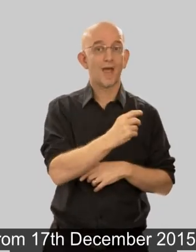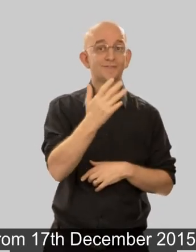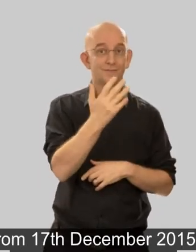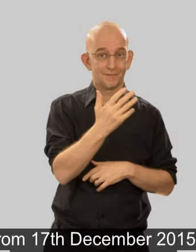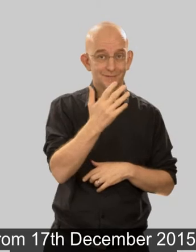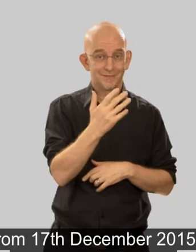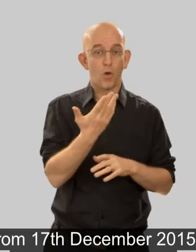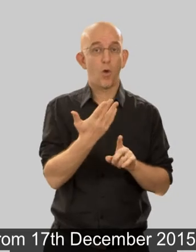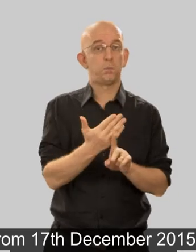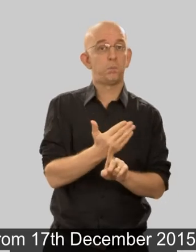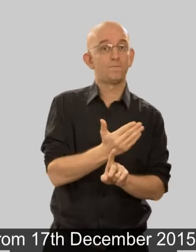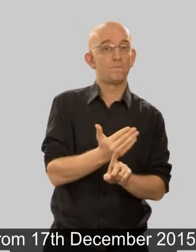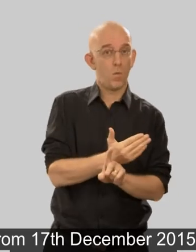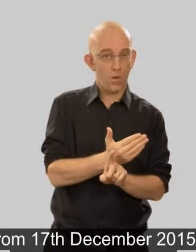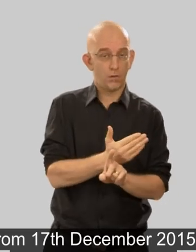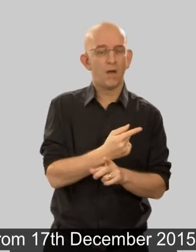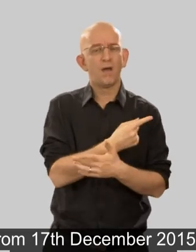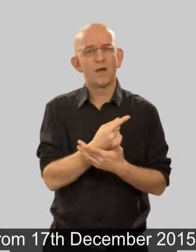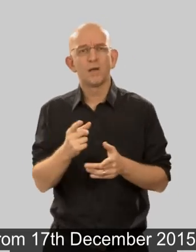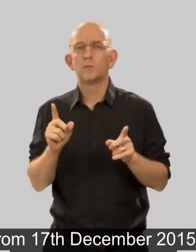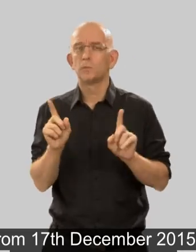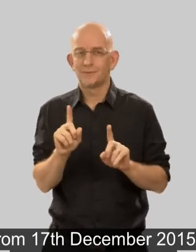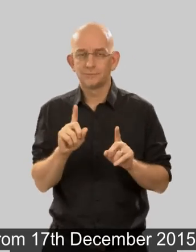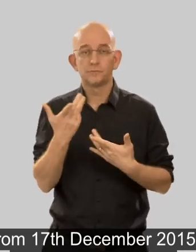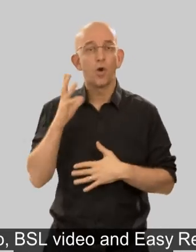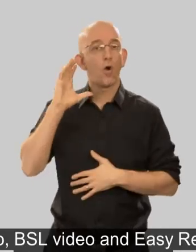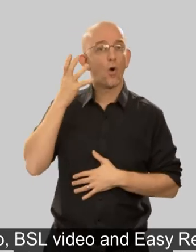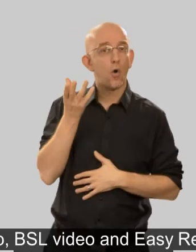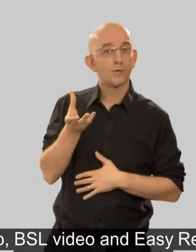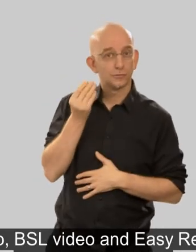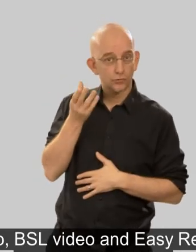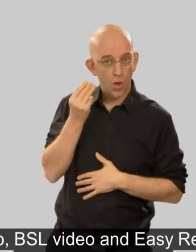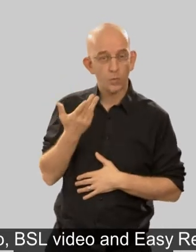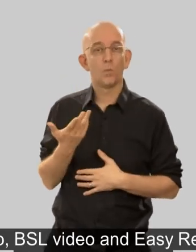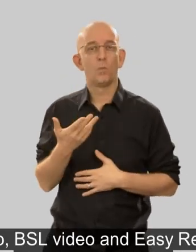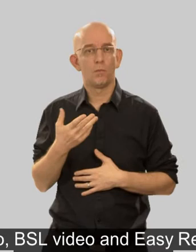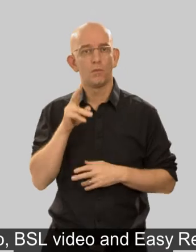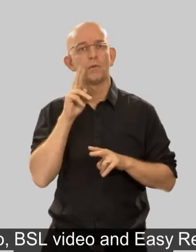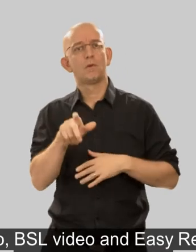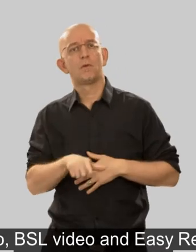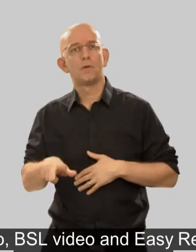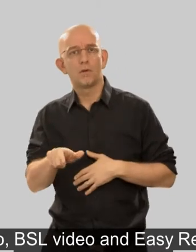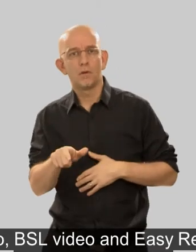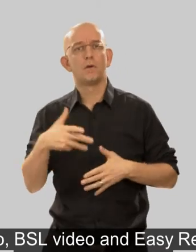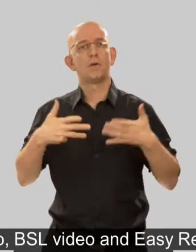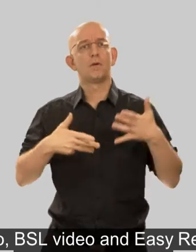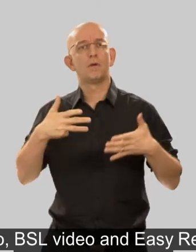of December 2015 or sooner, including audio, BSL